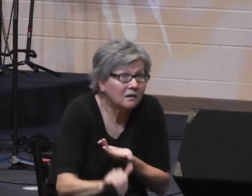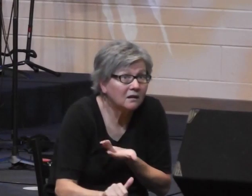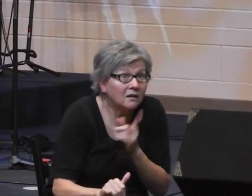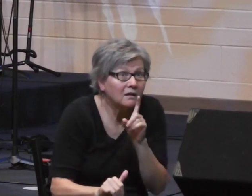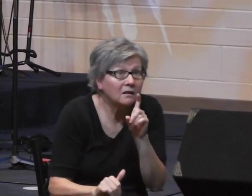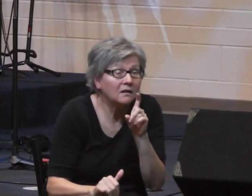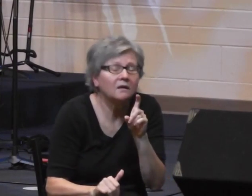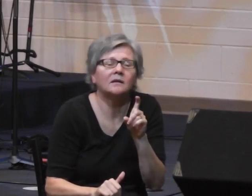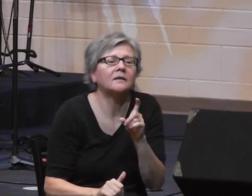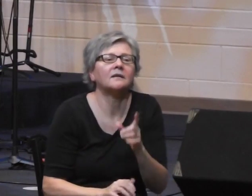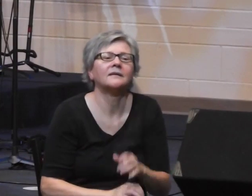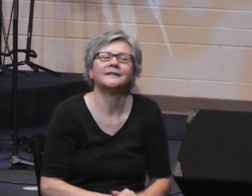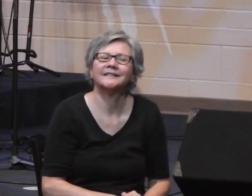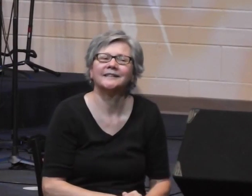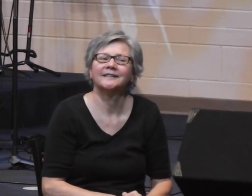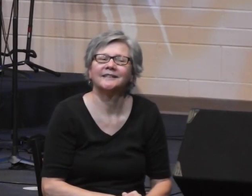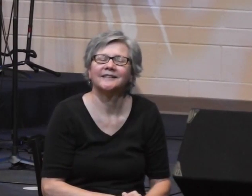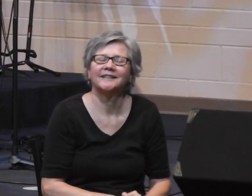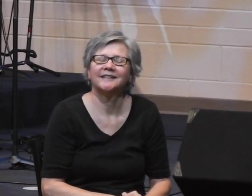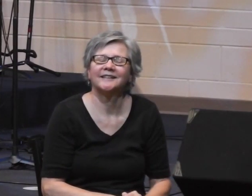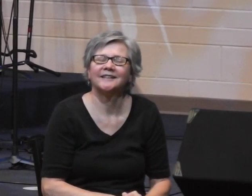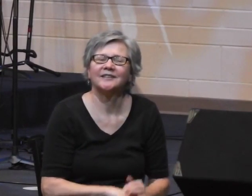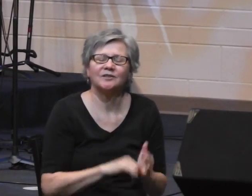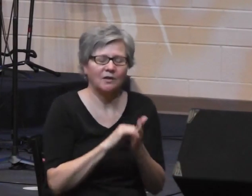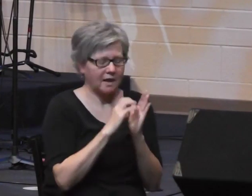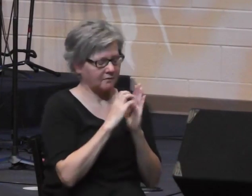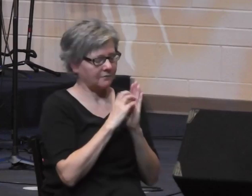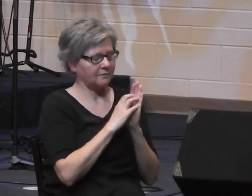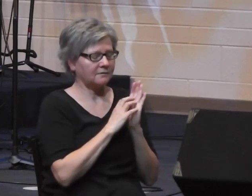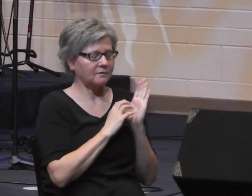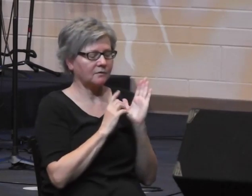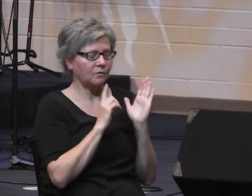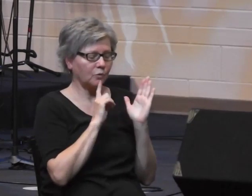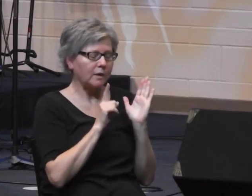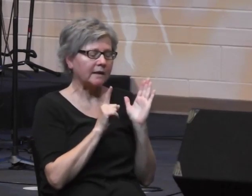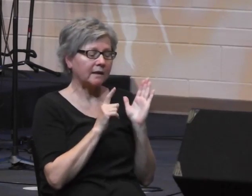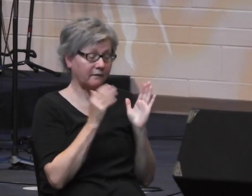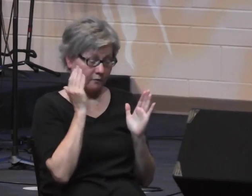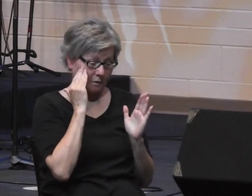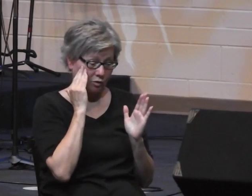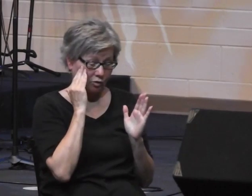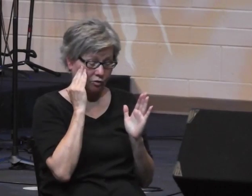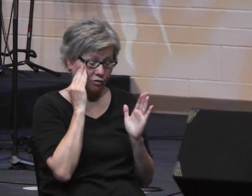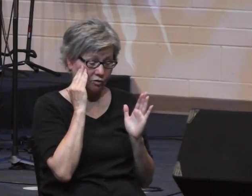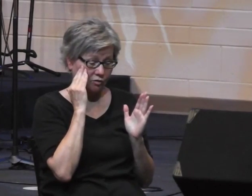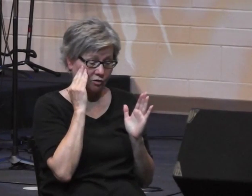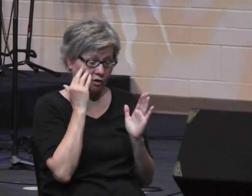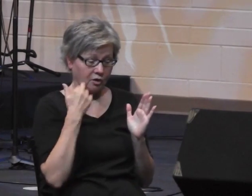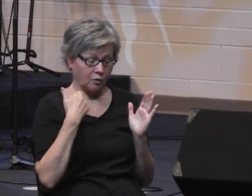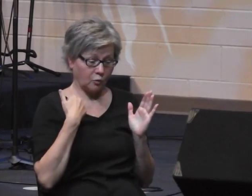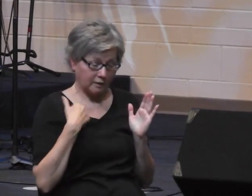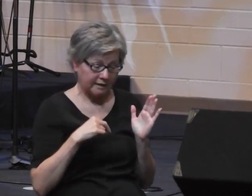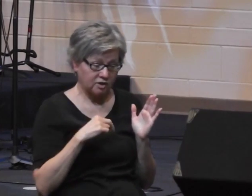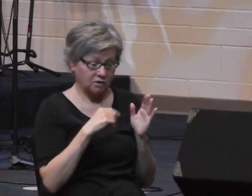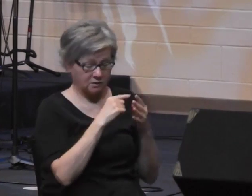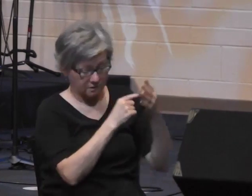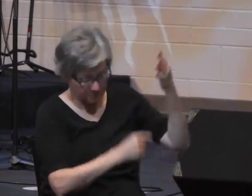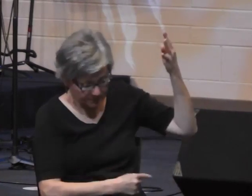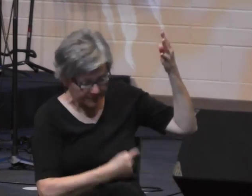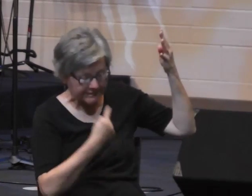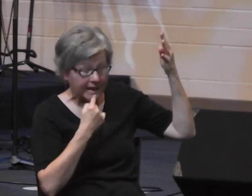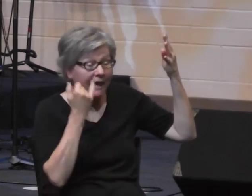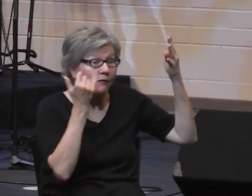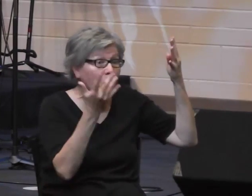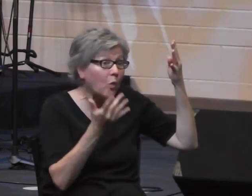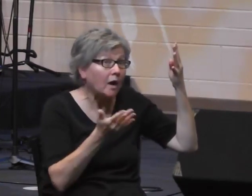The scripture is very familiar with religions that say if you want God's favor, you need to buy it from